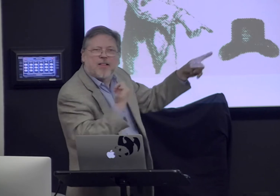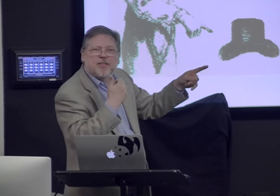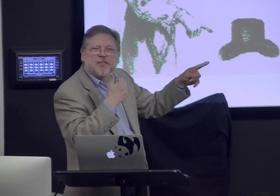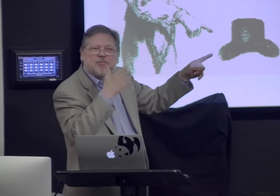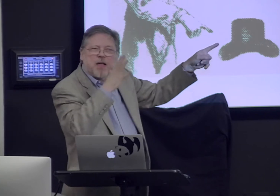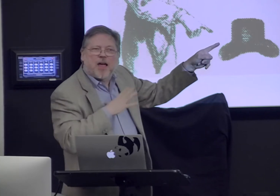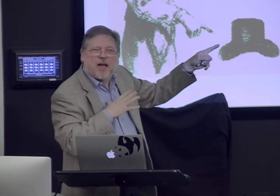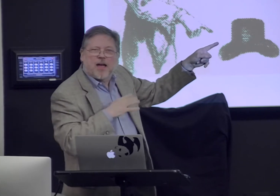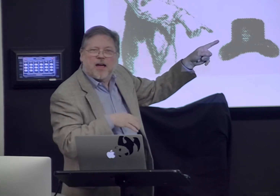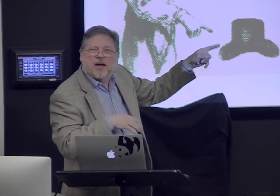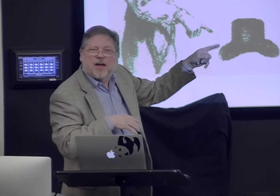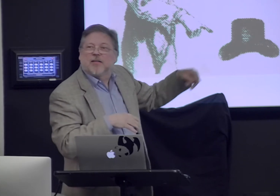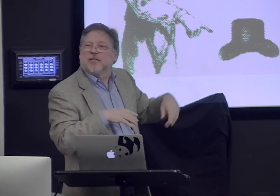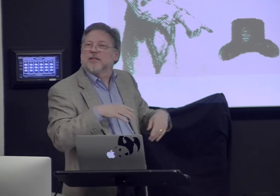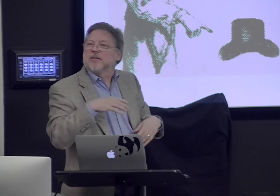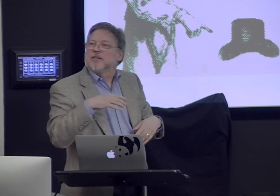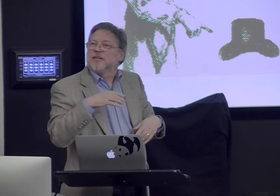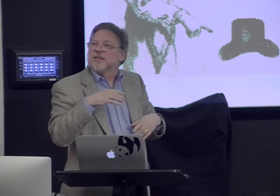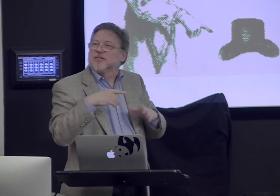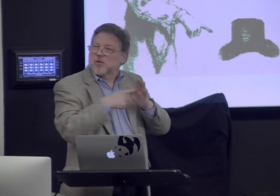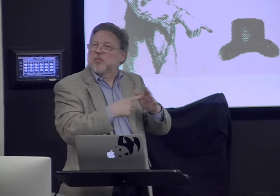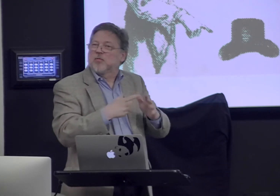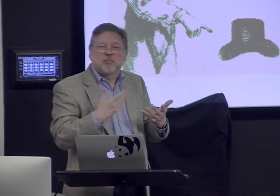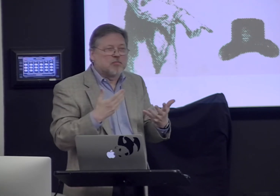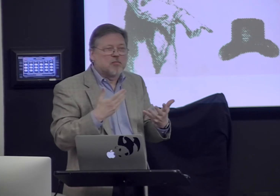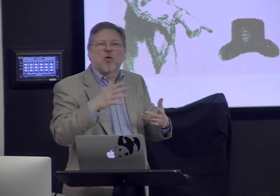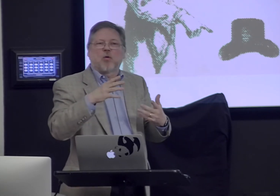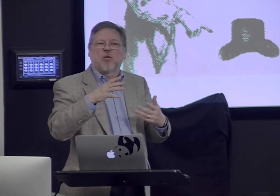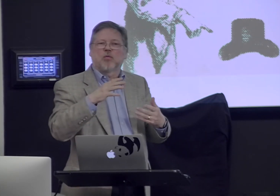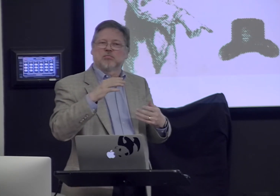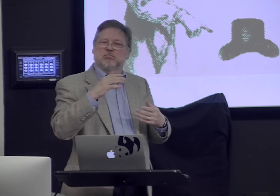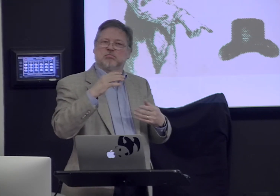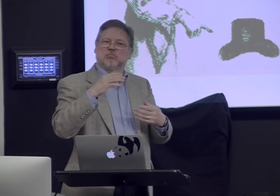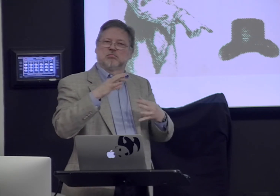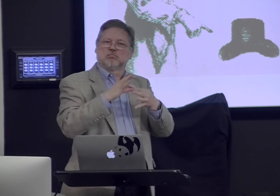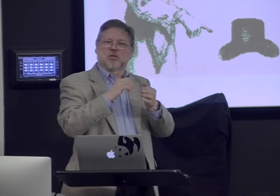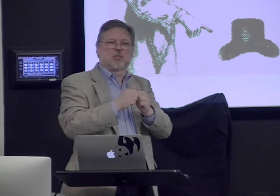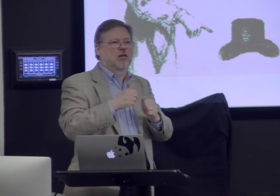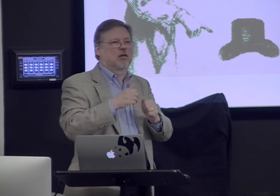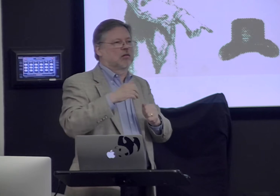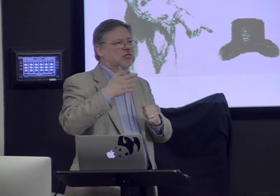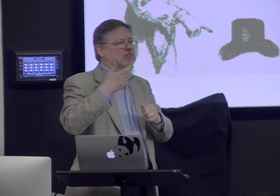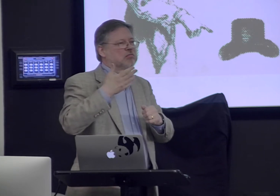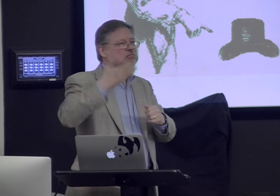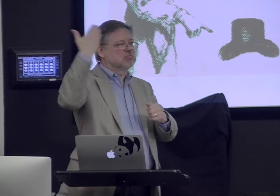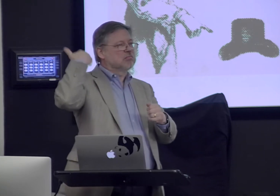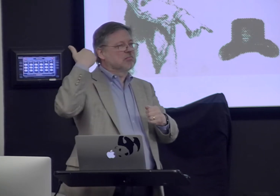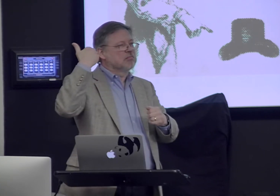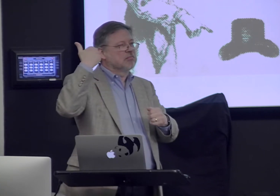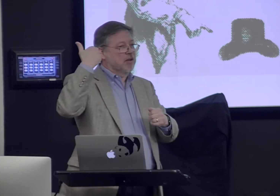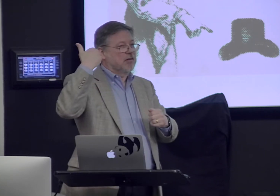illustration, we see an infant. So this form for male was also used to refer to one's